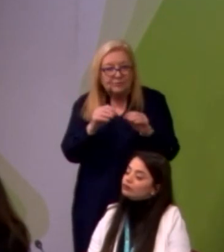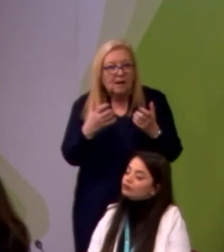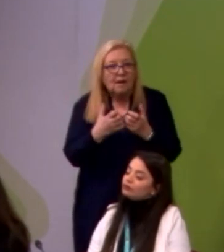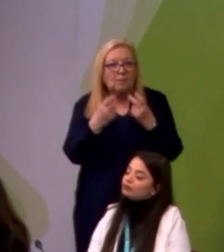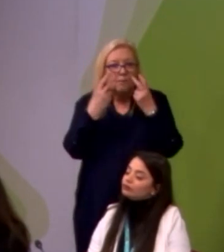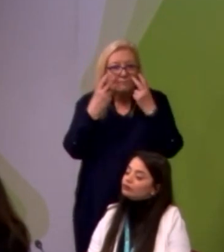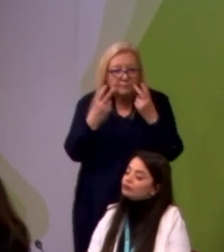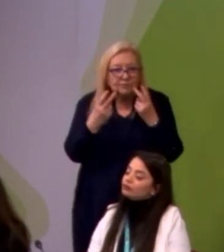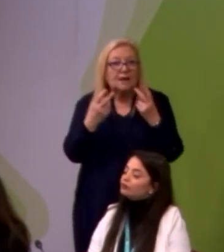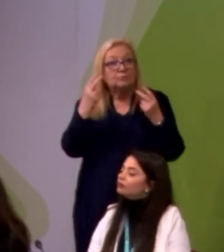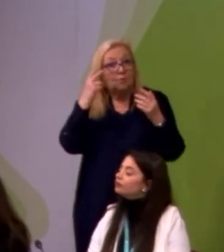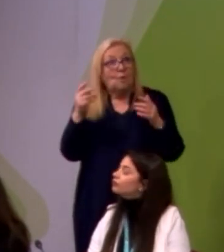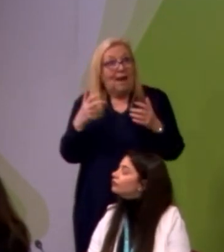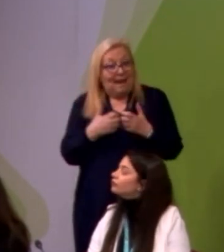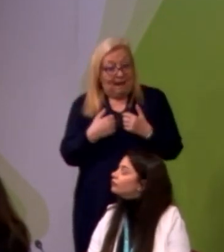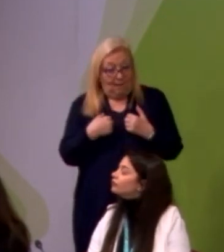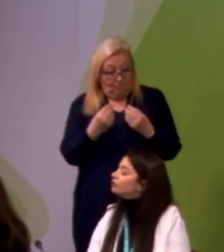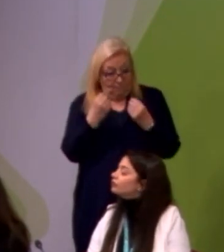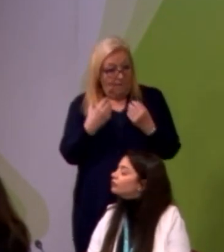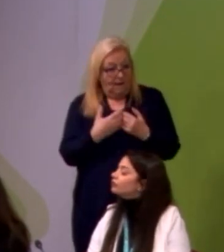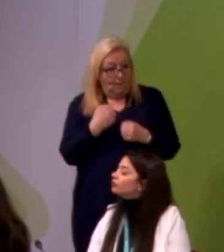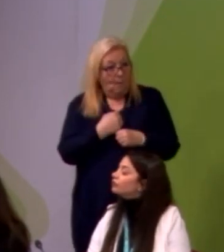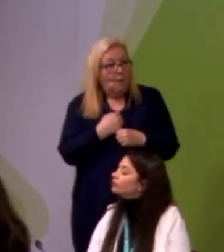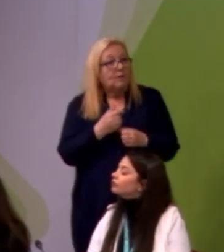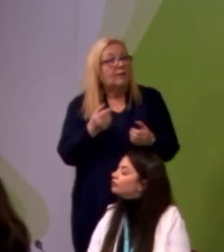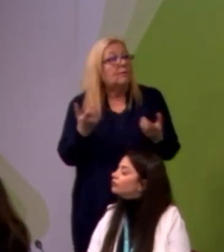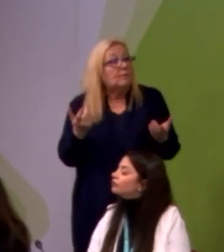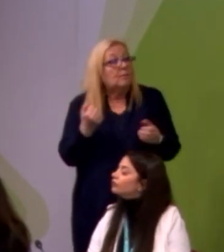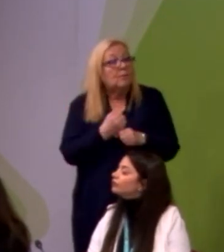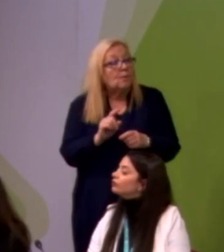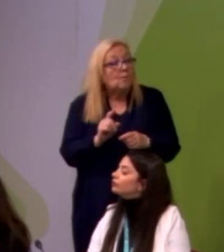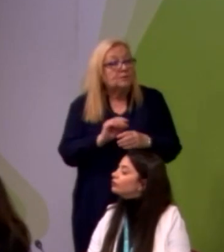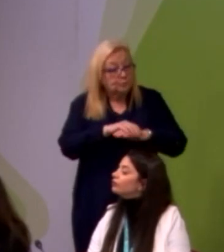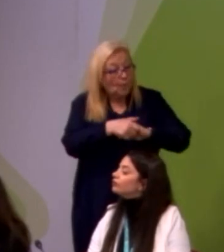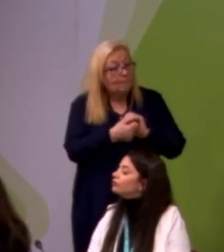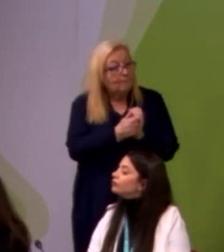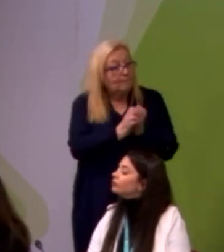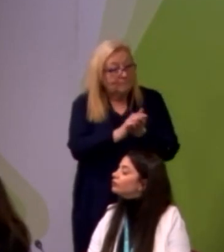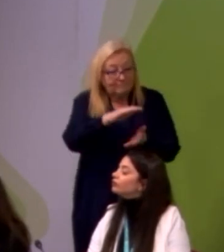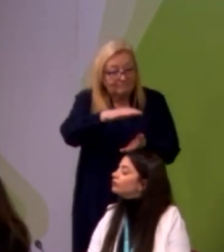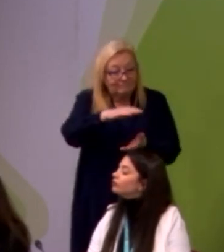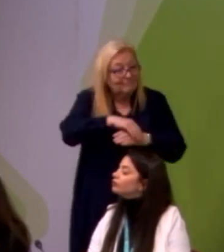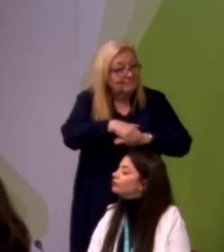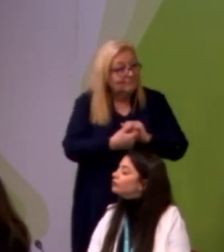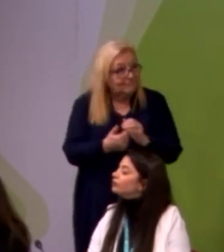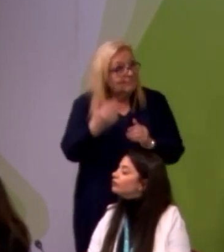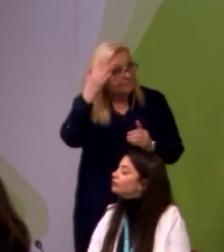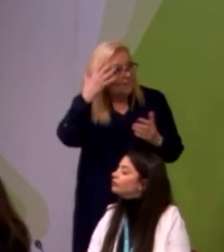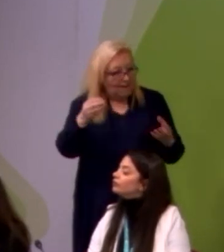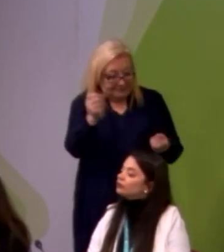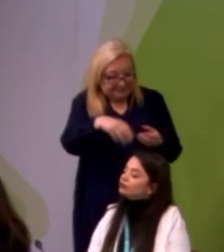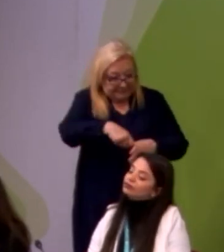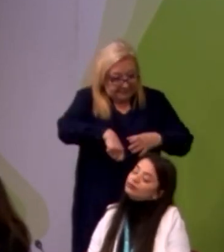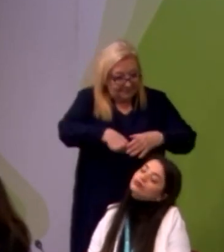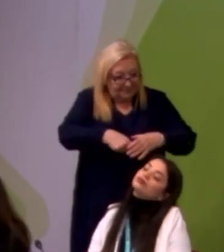making homemade liquid soap. And now she really has a thriving business that helps her to pay for her daughter's